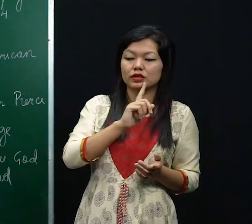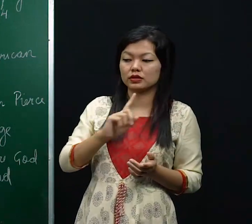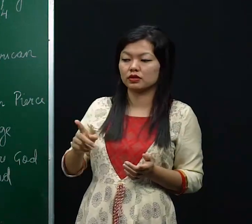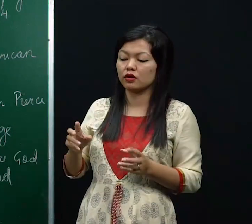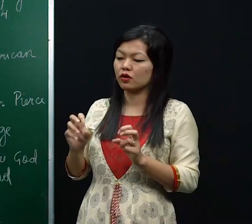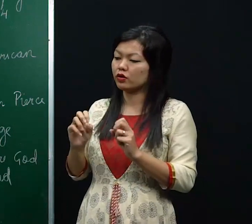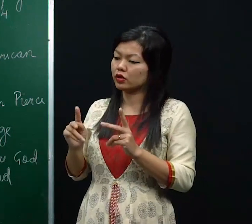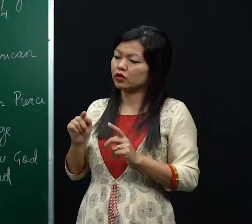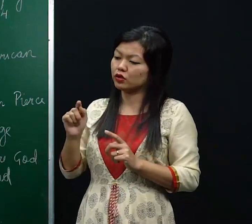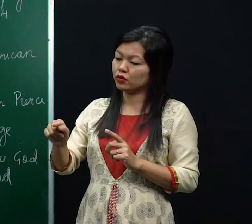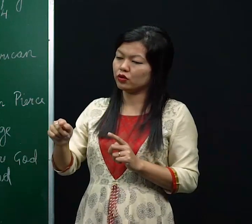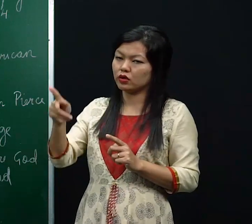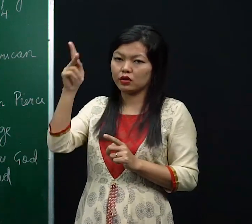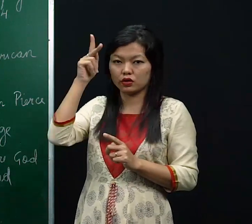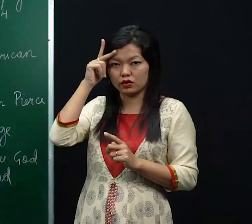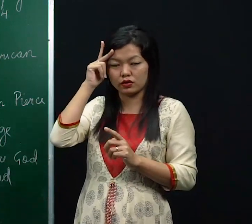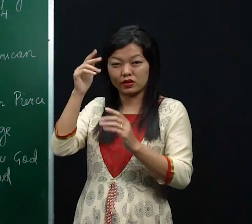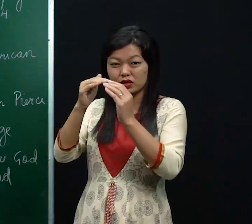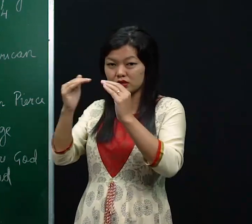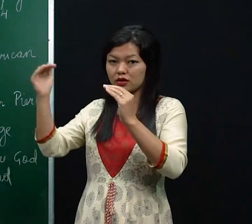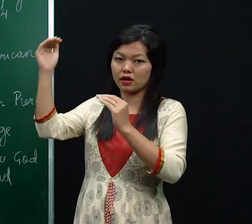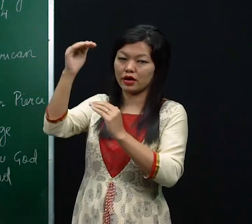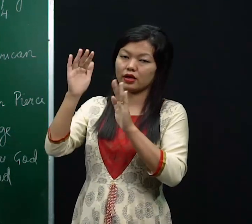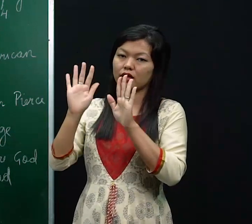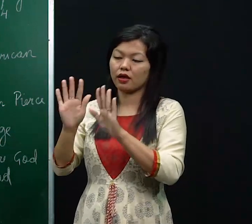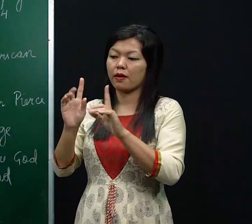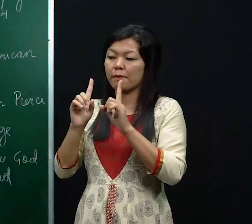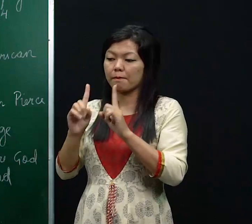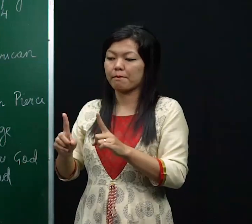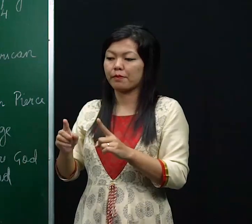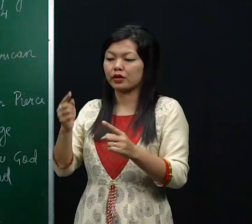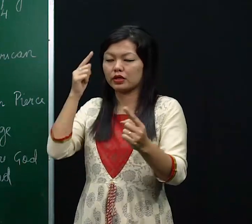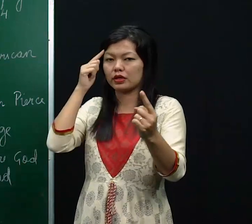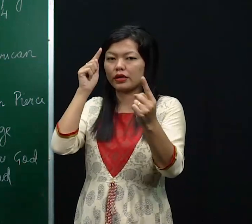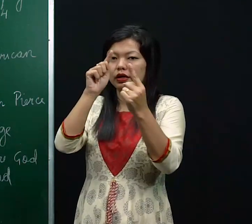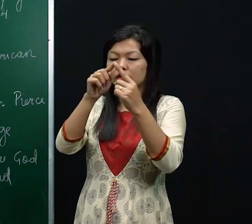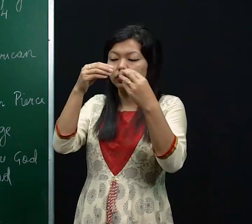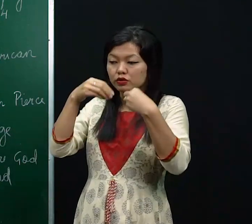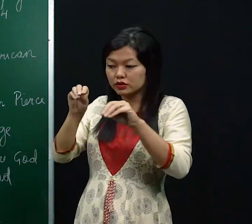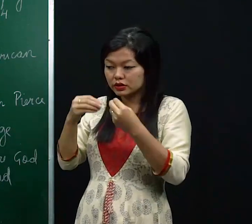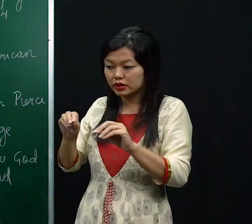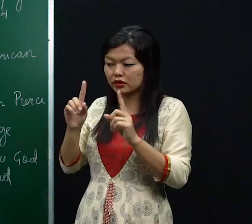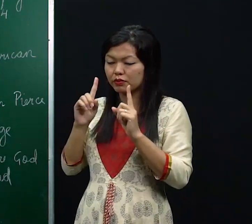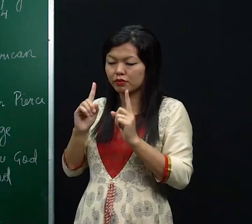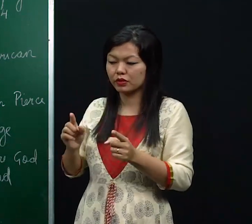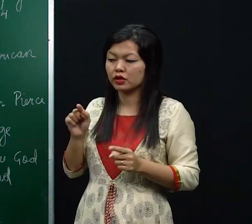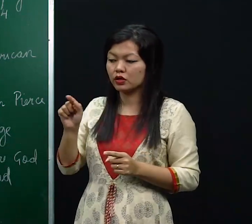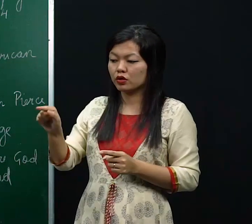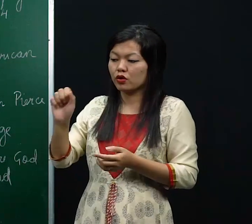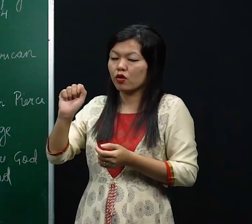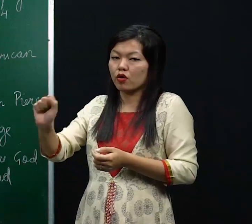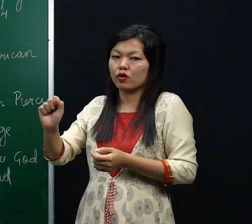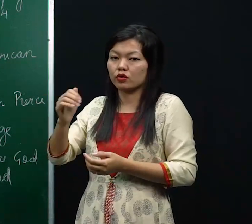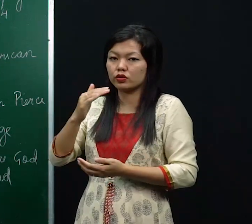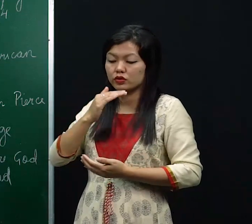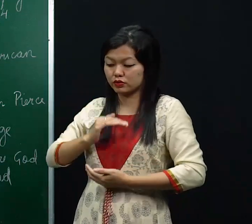to sell it." But he also said that you have to teach your children, because we consider the